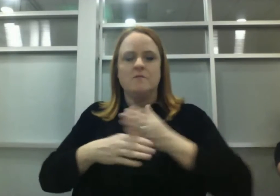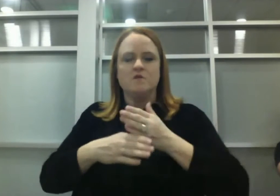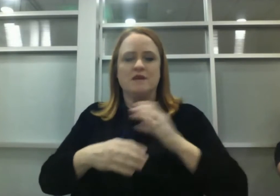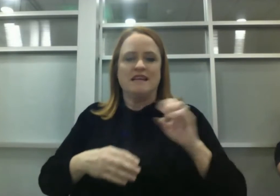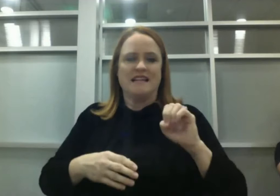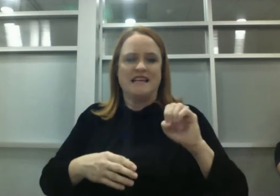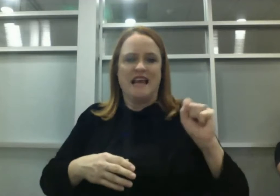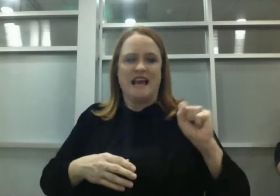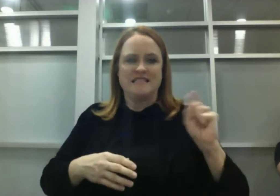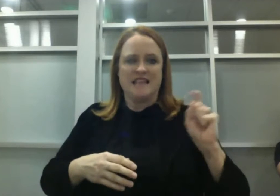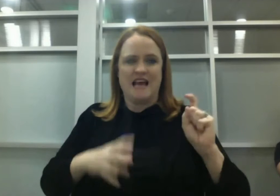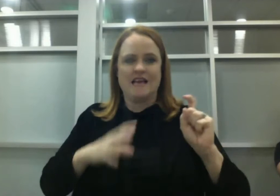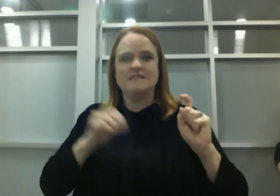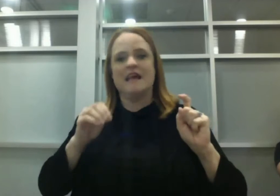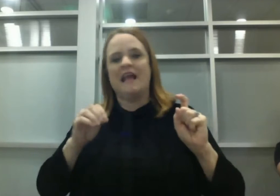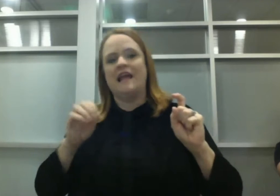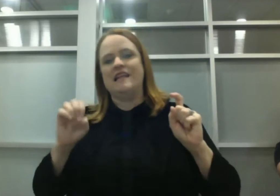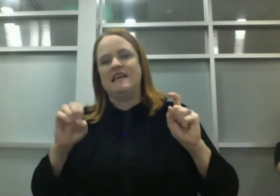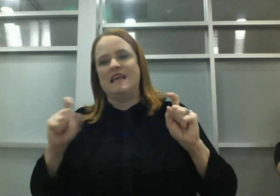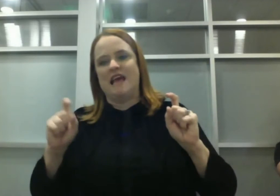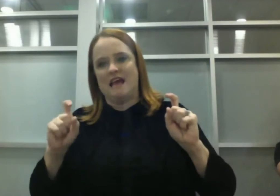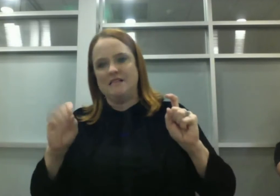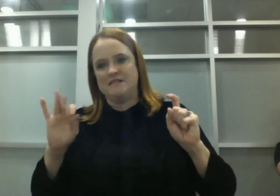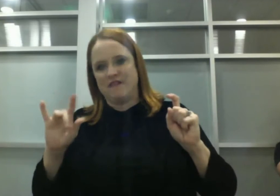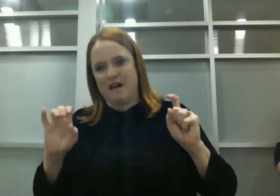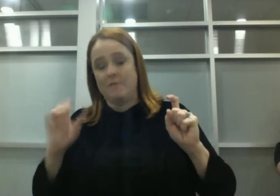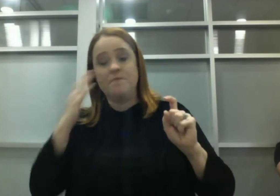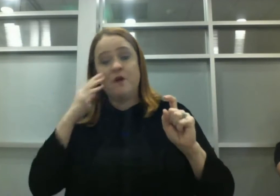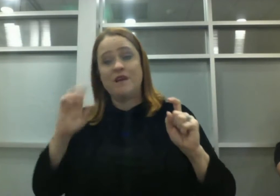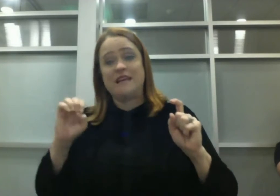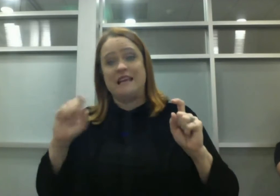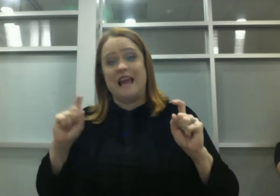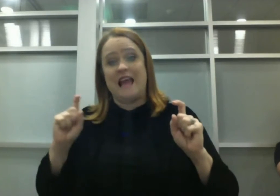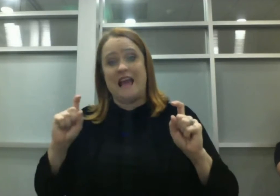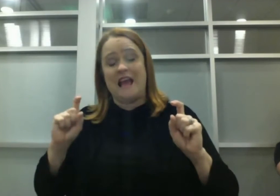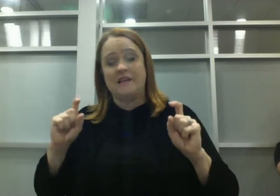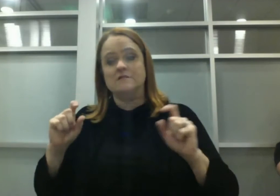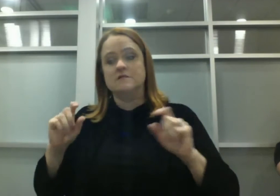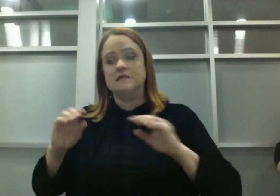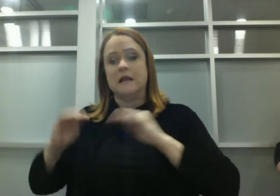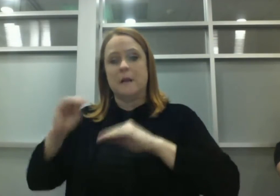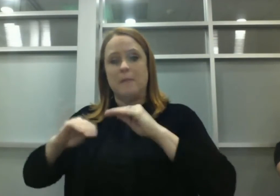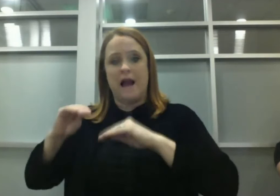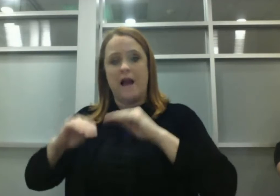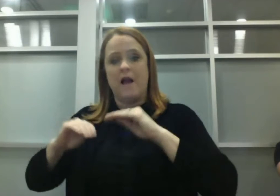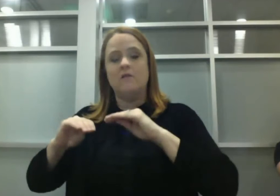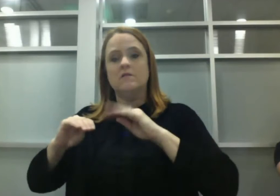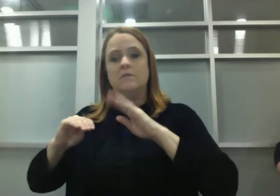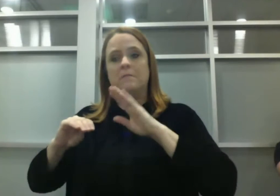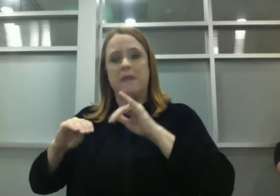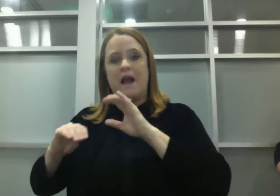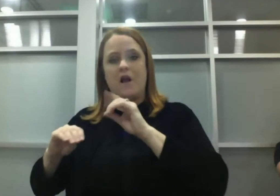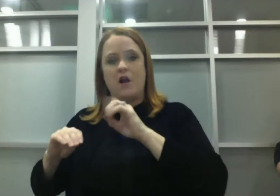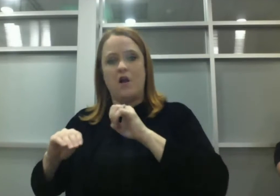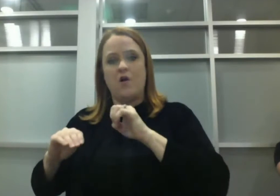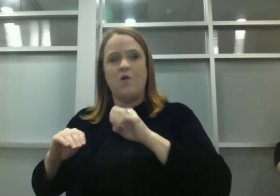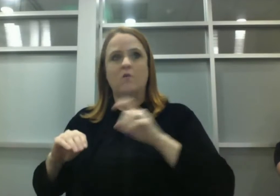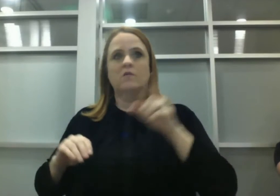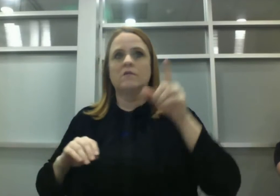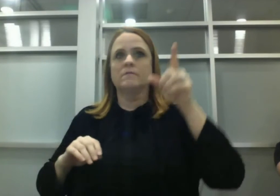EX file? Like I know an EX file gets compiled to bytecode, right? It just won't save to disk is the difference. So